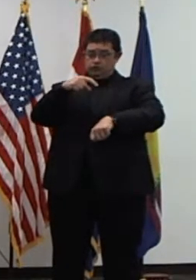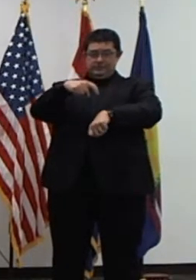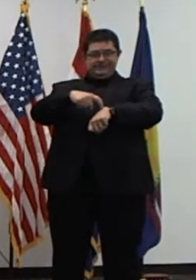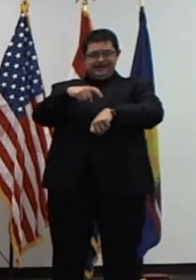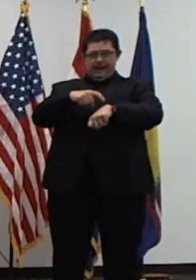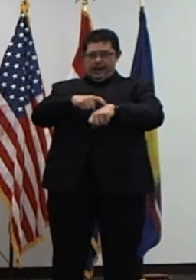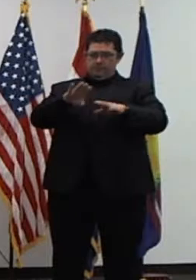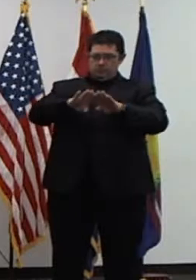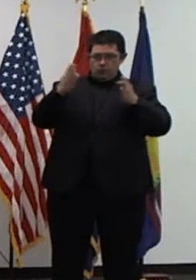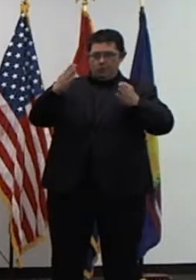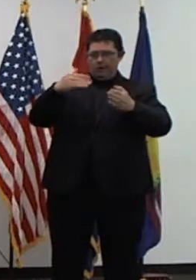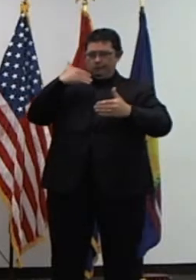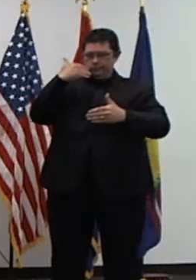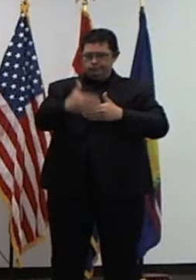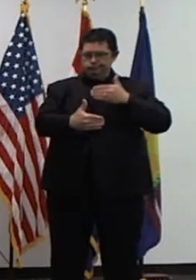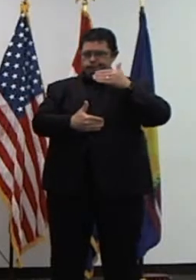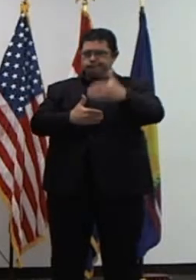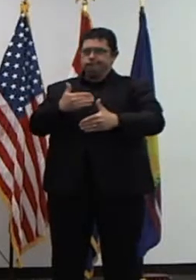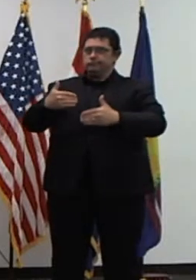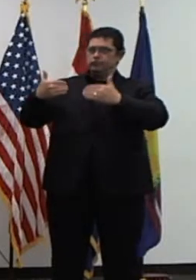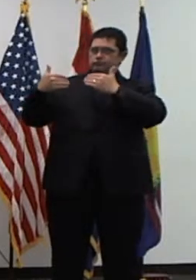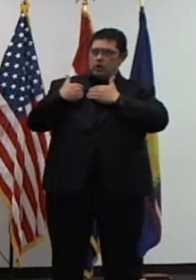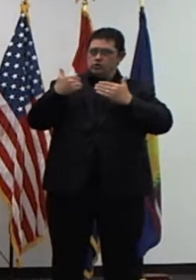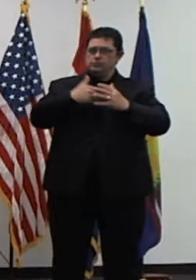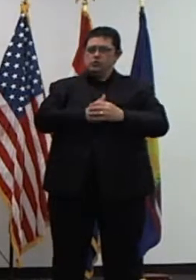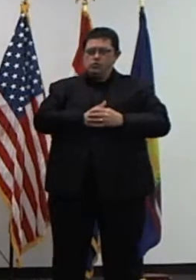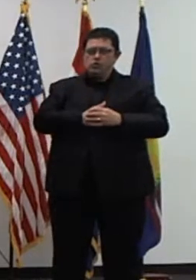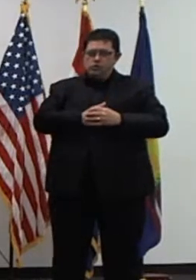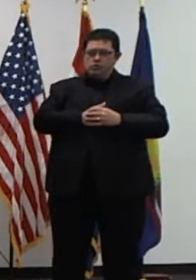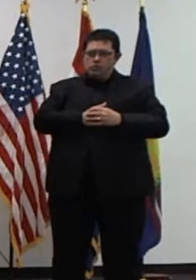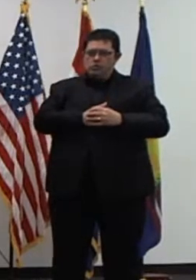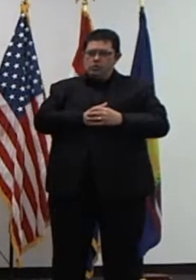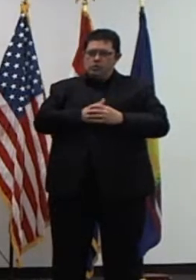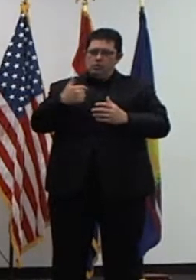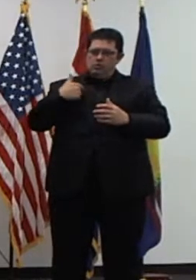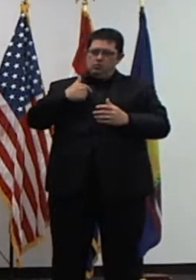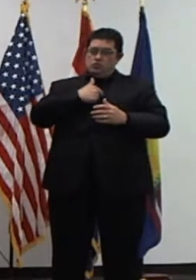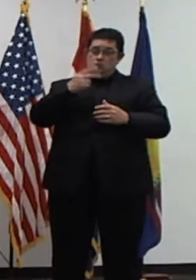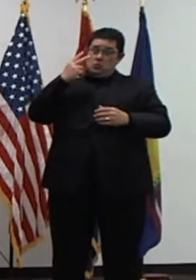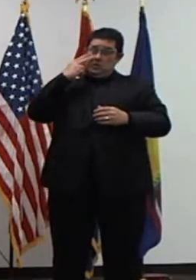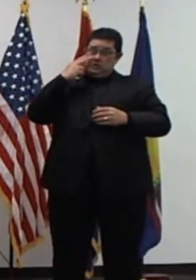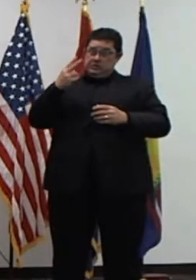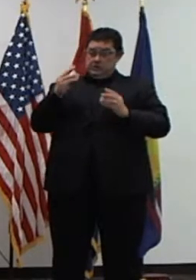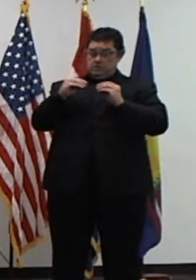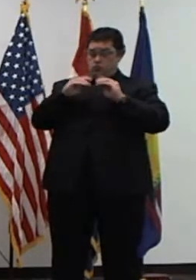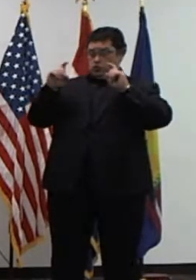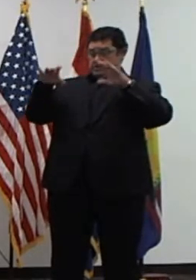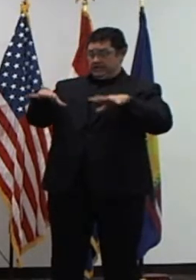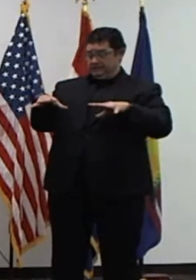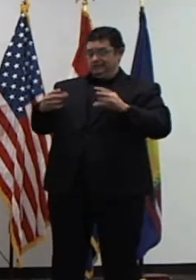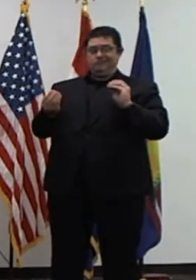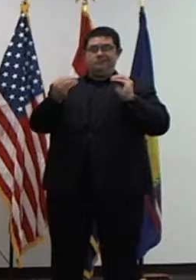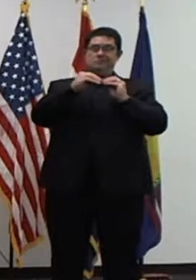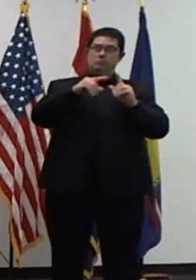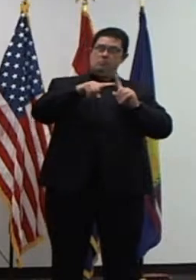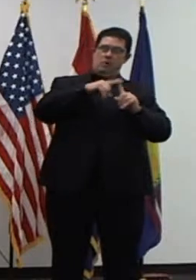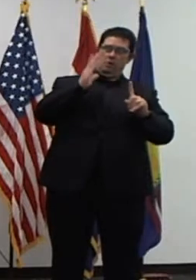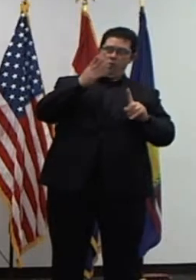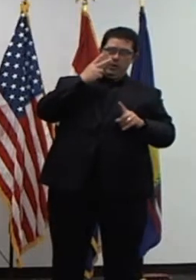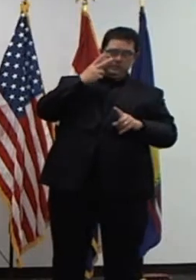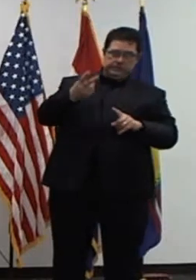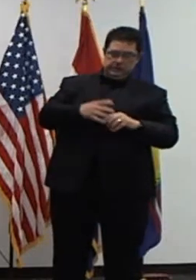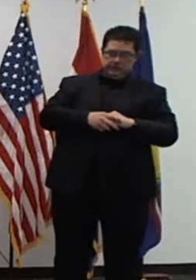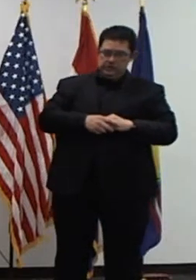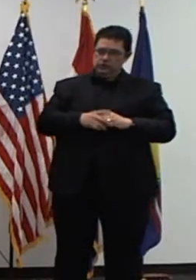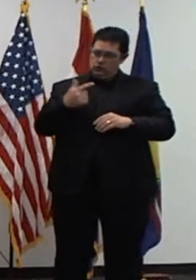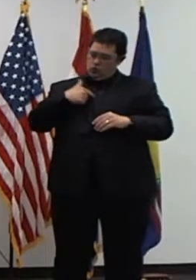that's responsible. As we see COVID-19 cases increase in the community, as we do more testing, we really need to do everything we can to